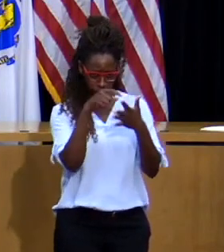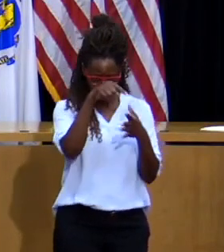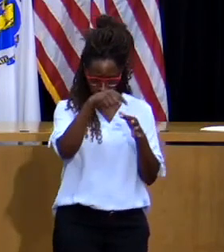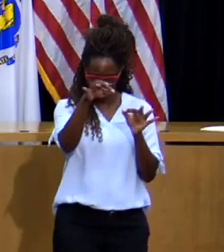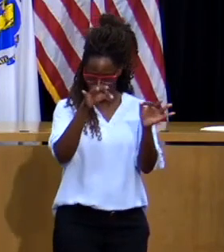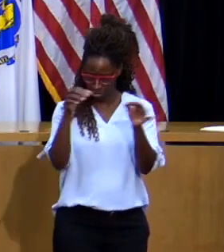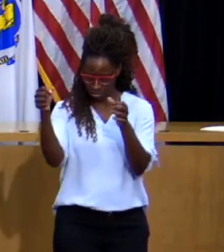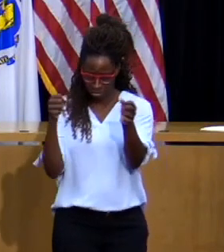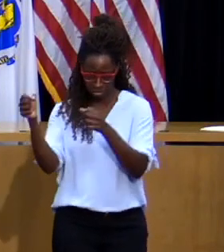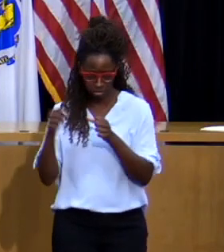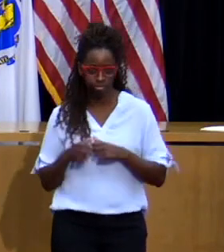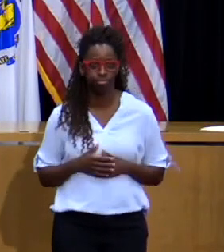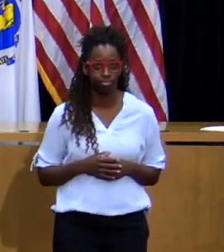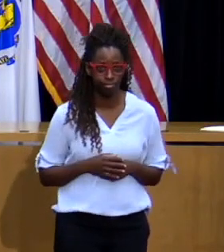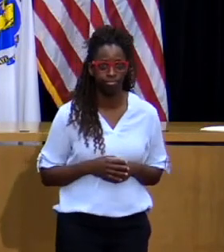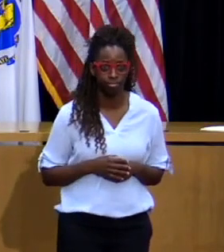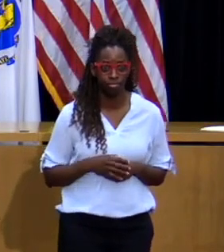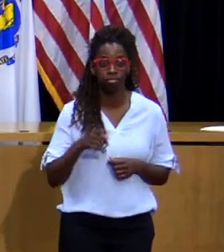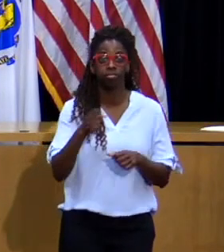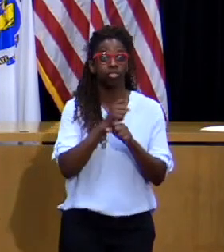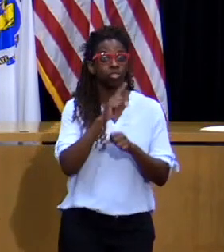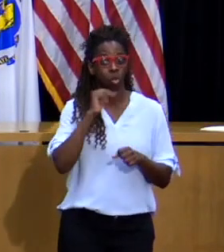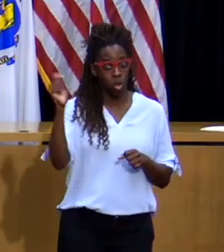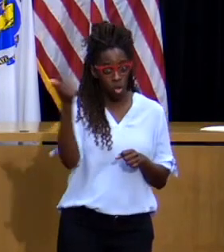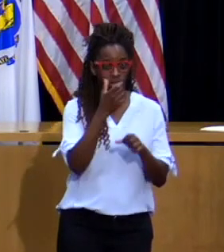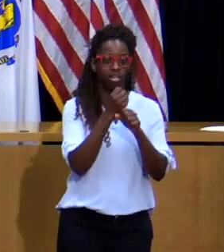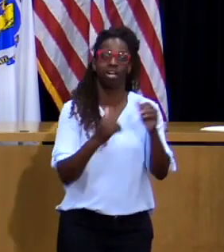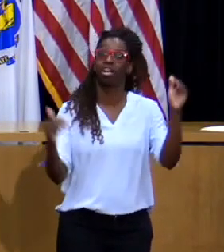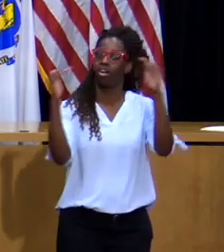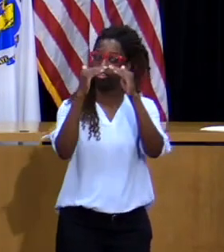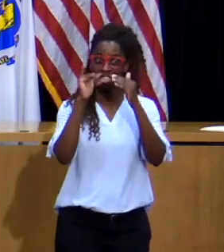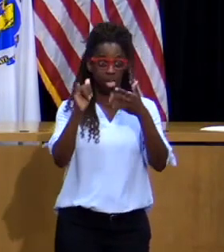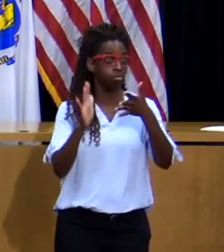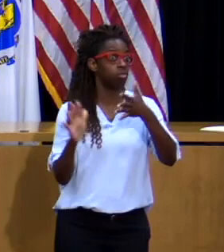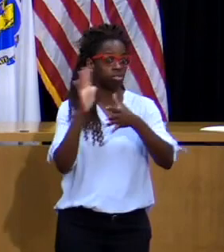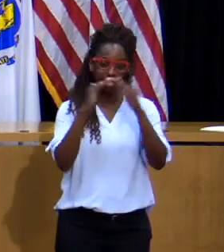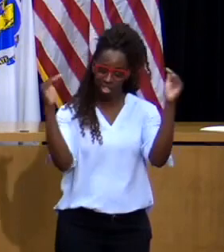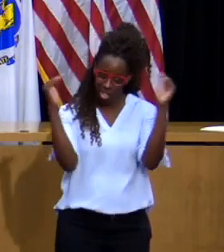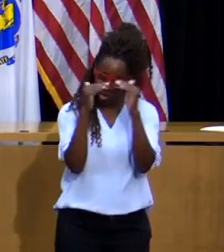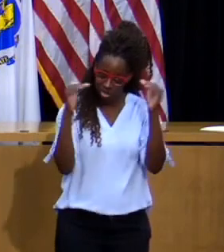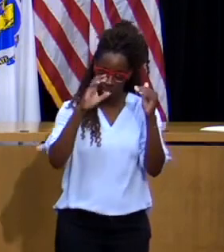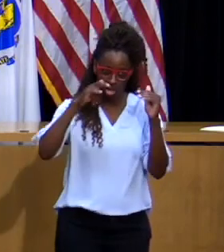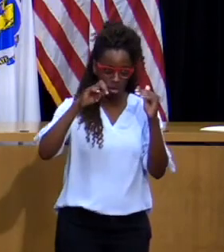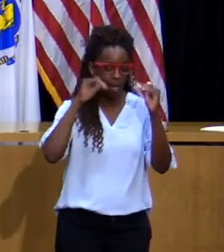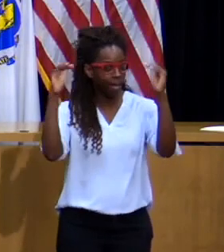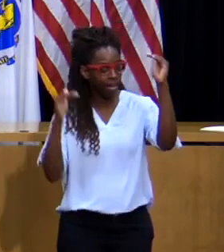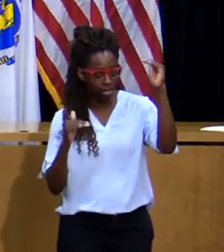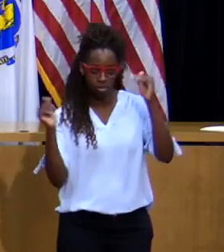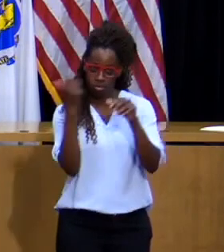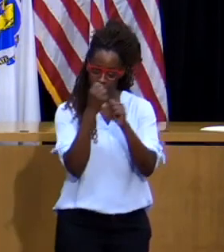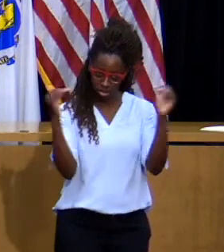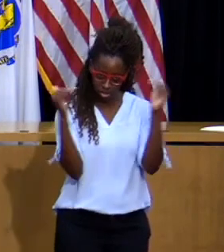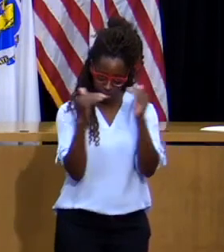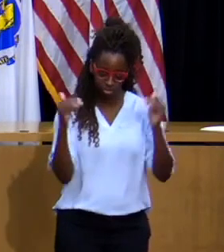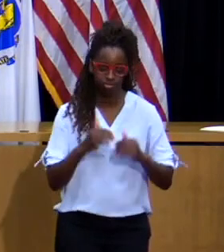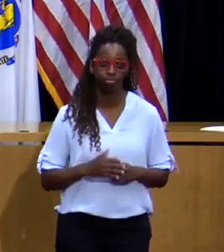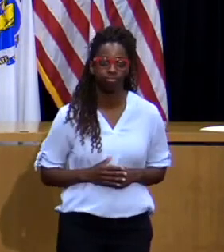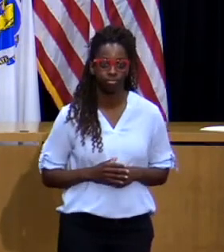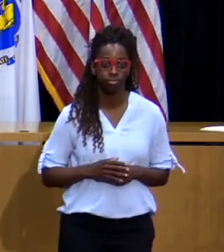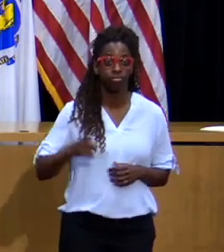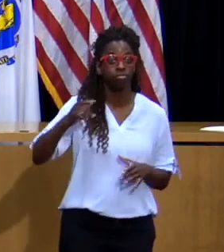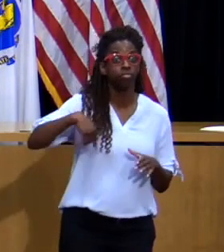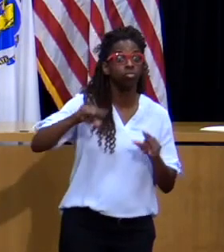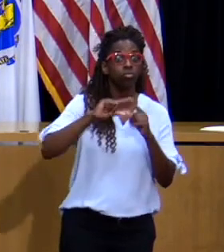Equity was at the forefront of all of our prioritization recommendations, and this talented group helped advise us